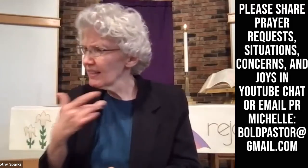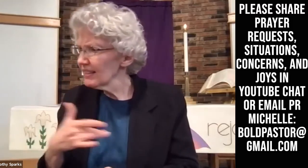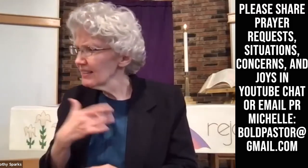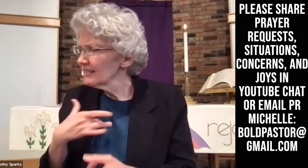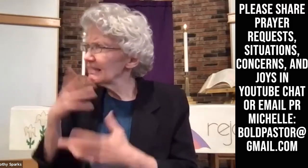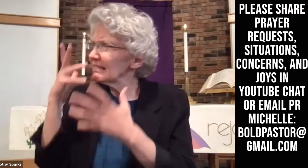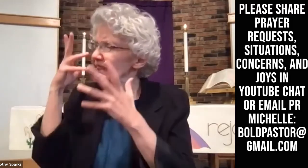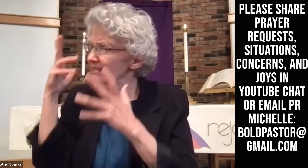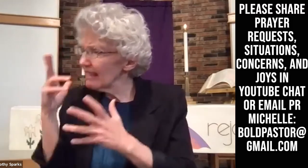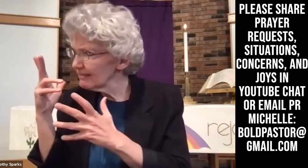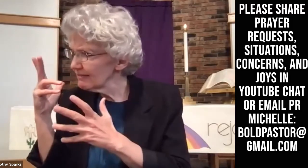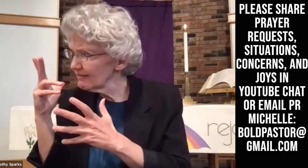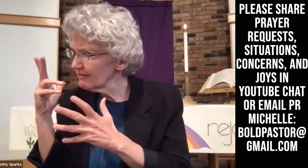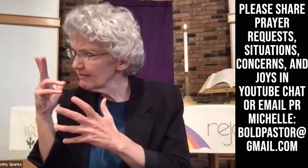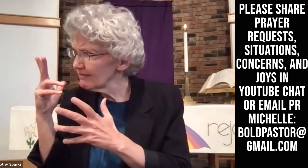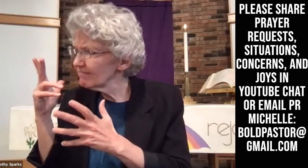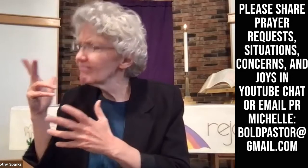Whenever we feel sorrow,